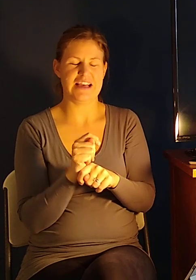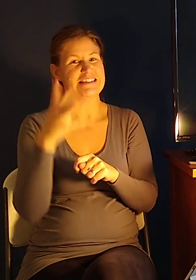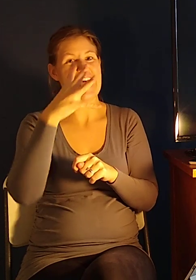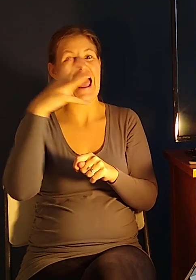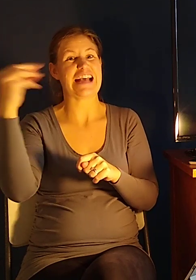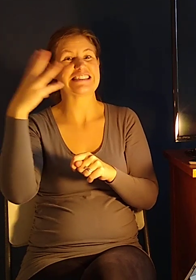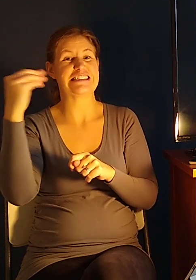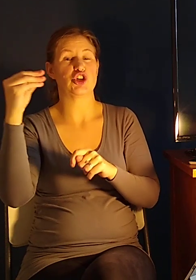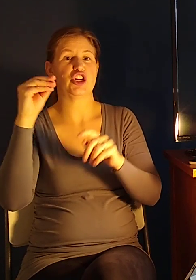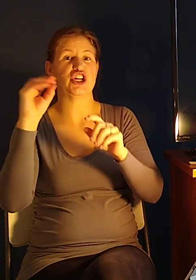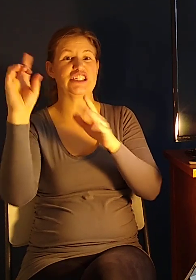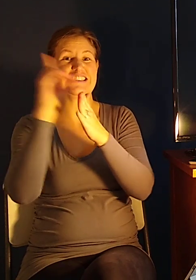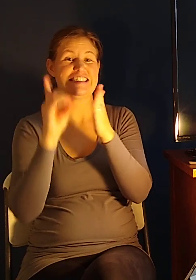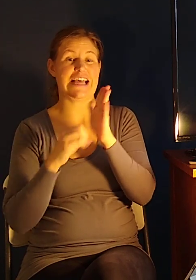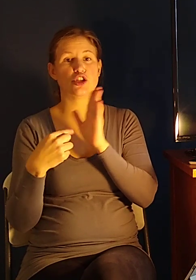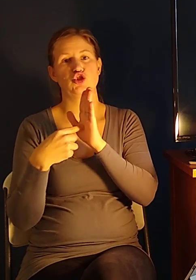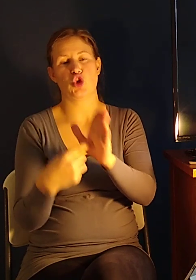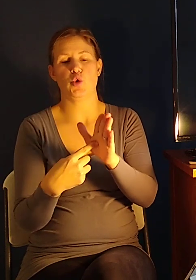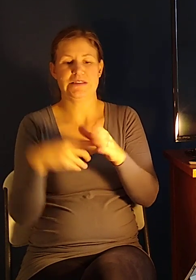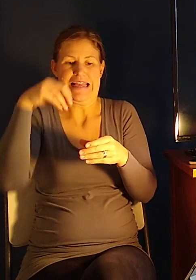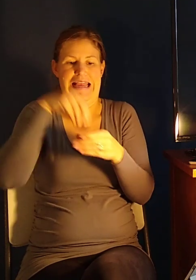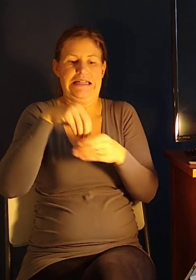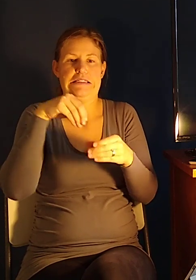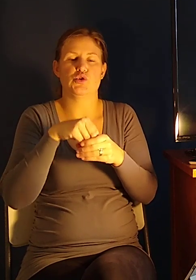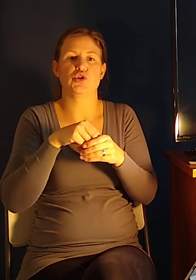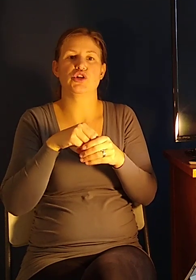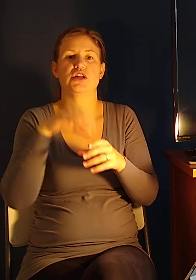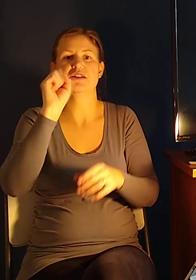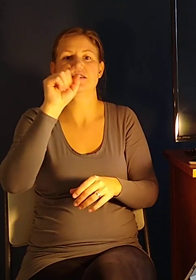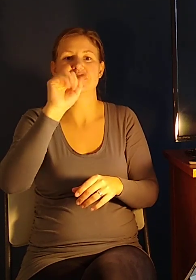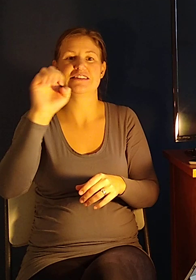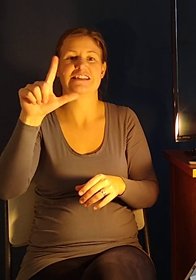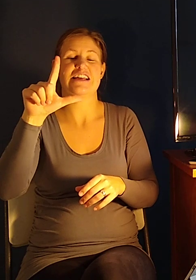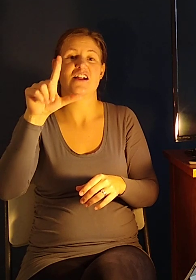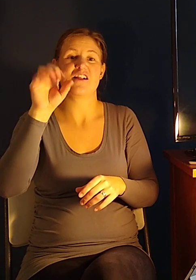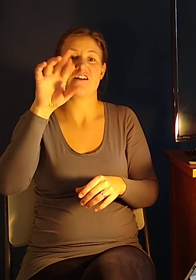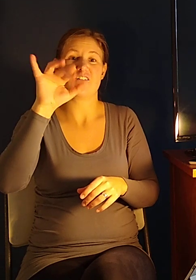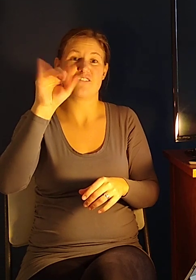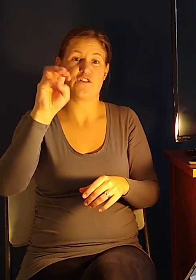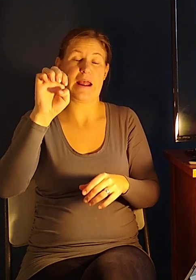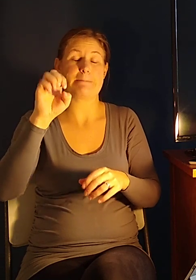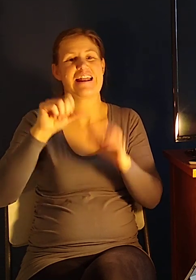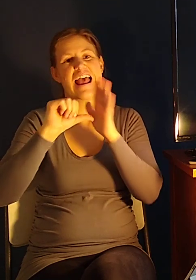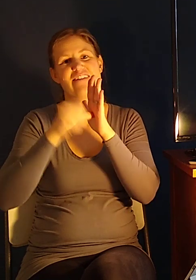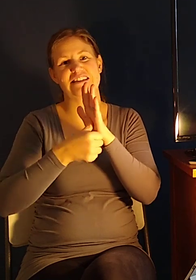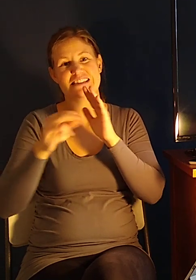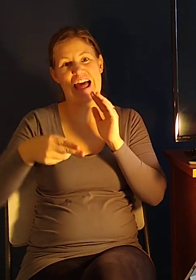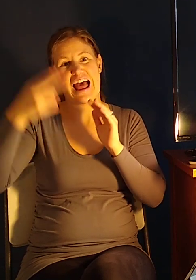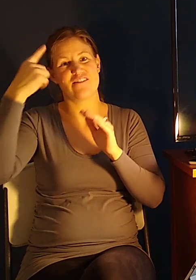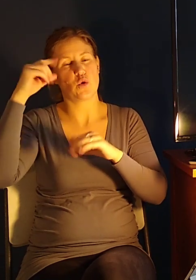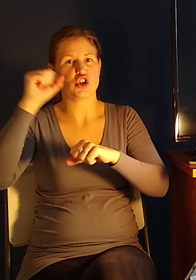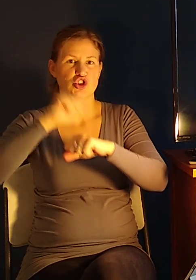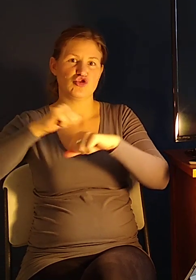design reflects the internal steel frame and emphasizes the height of the structure, its